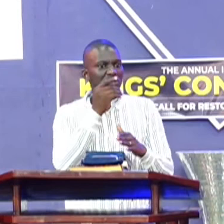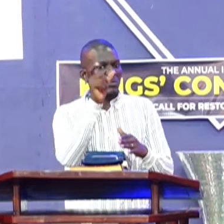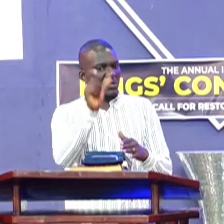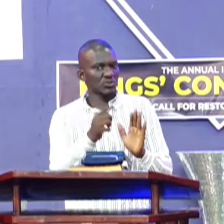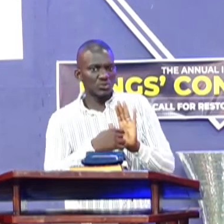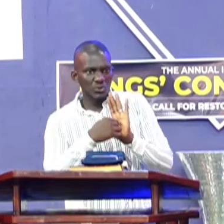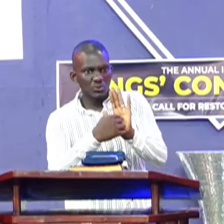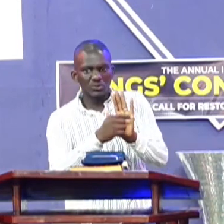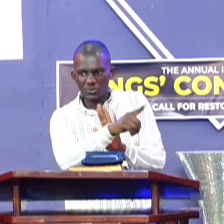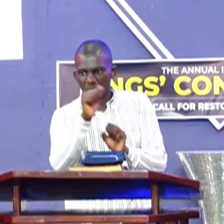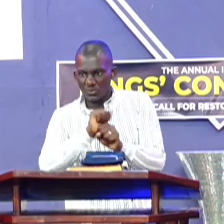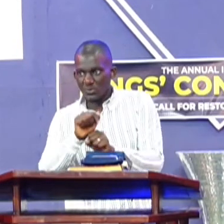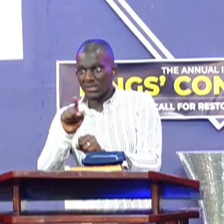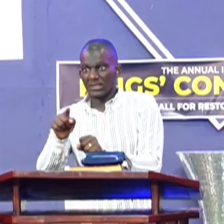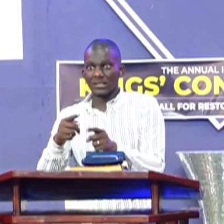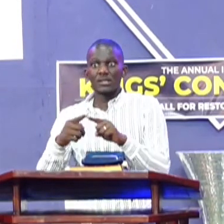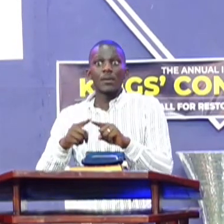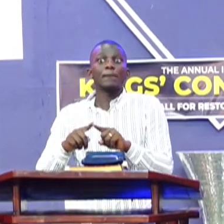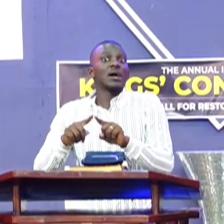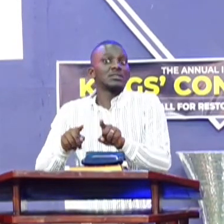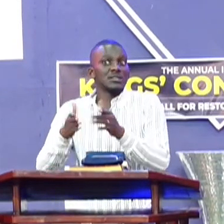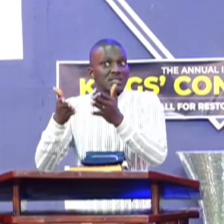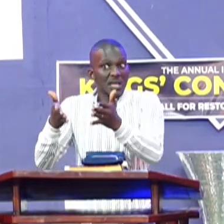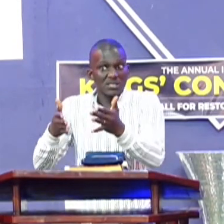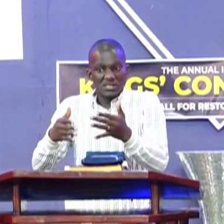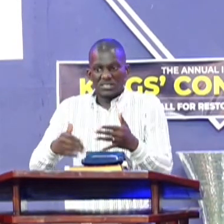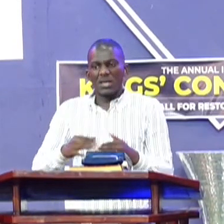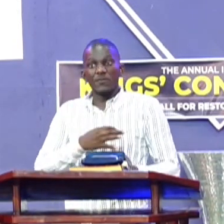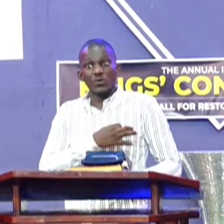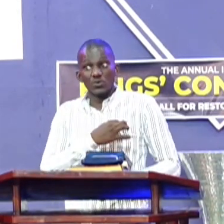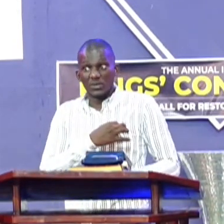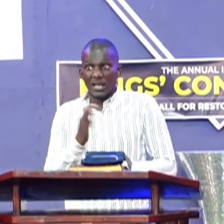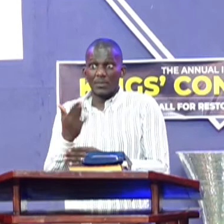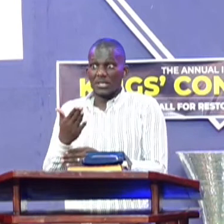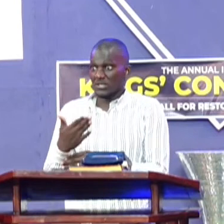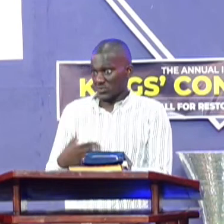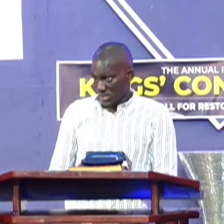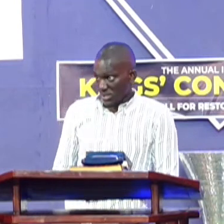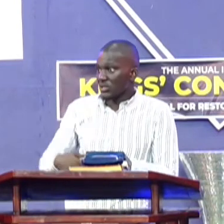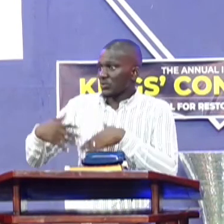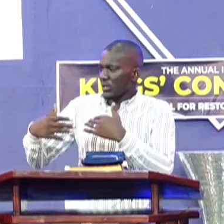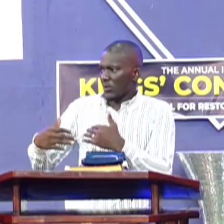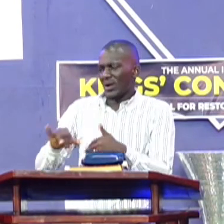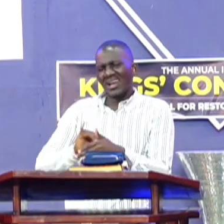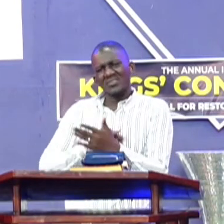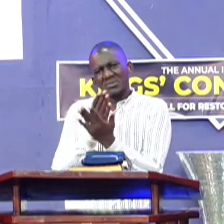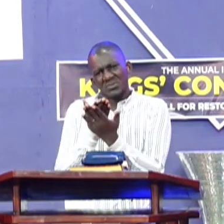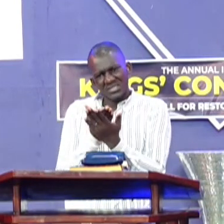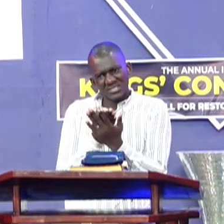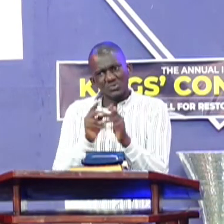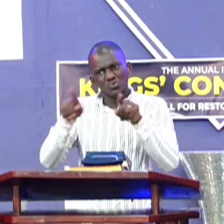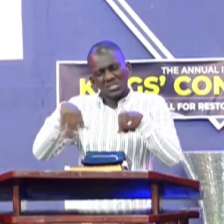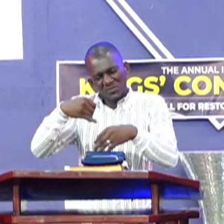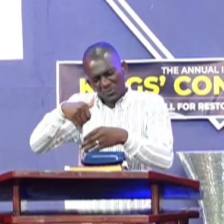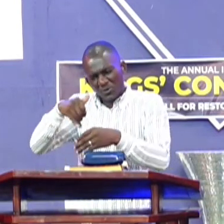whereby someone has appointed you, and there is a voluntary kind of ministry. I want us to